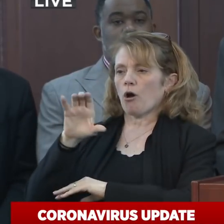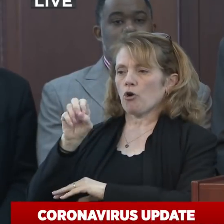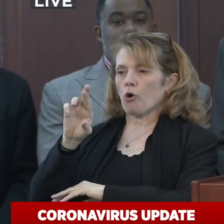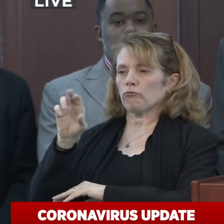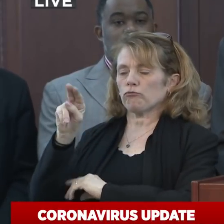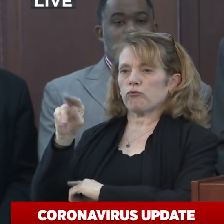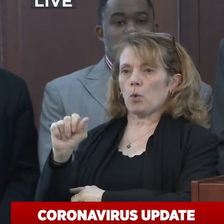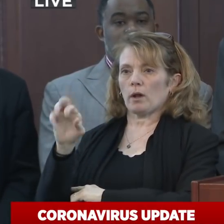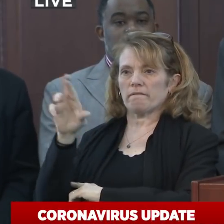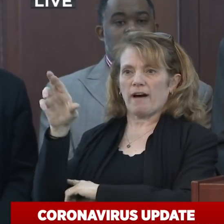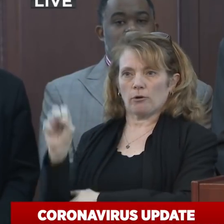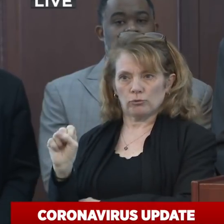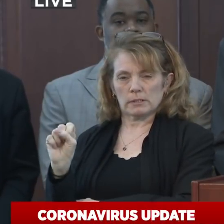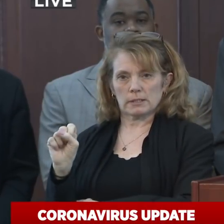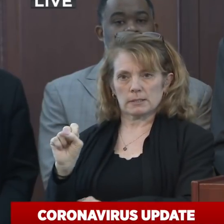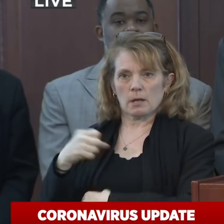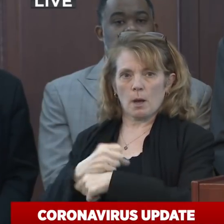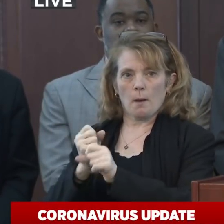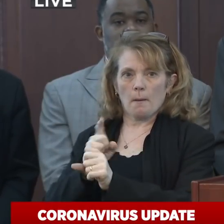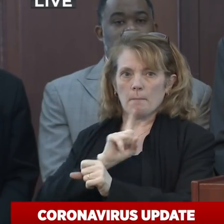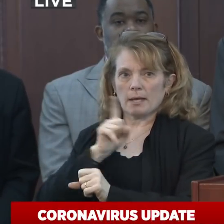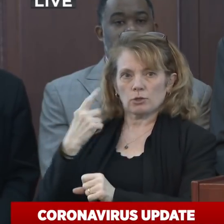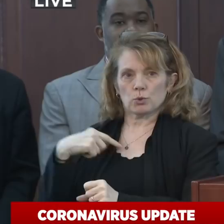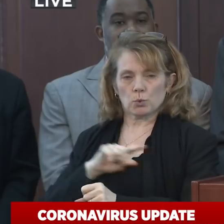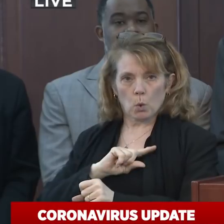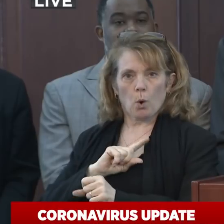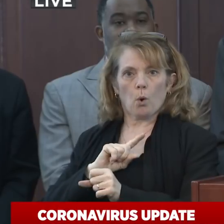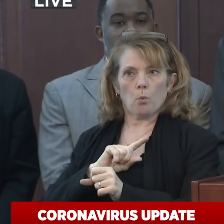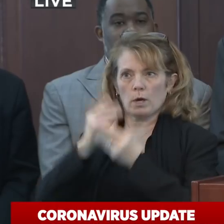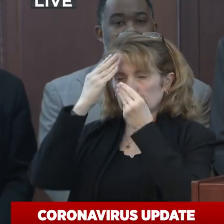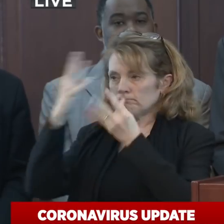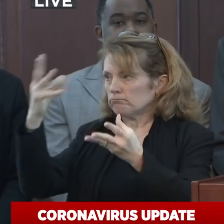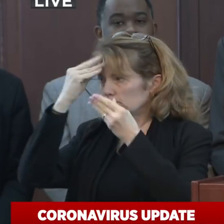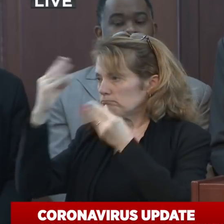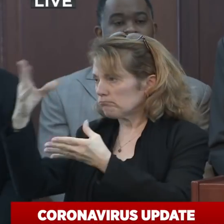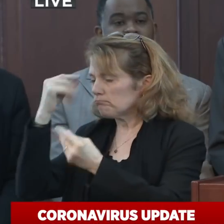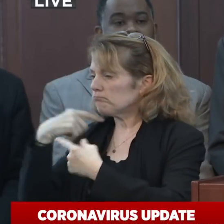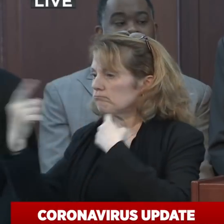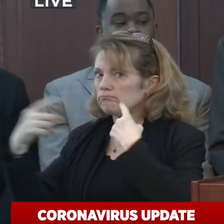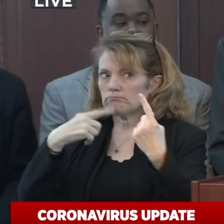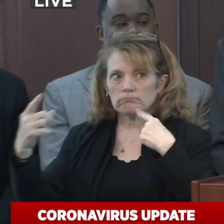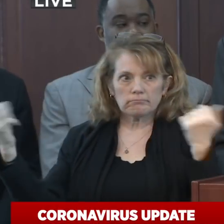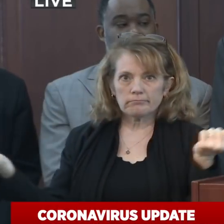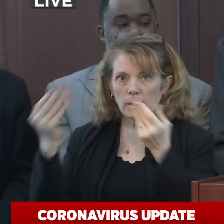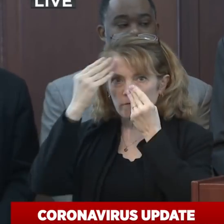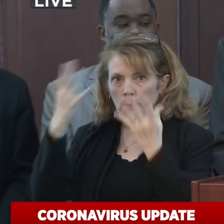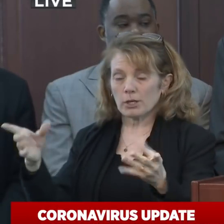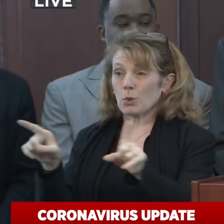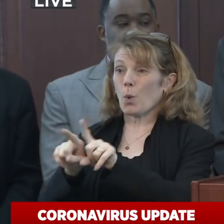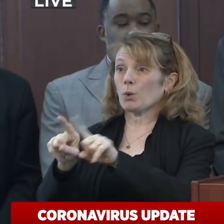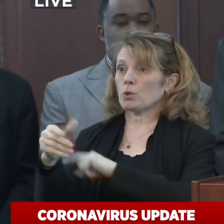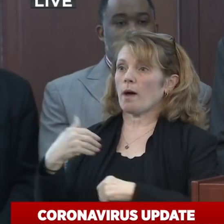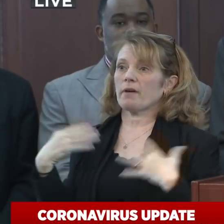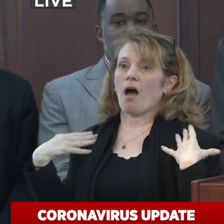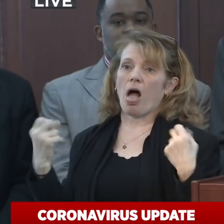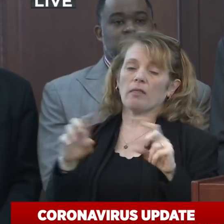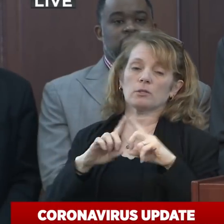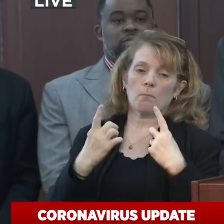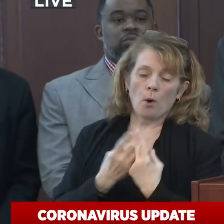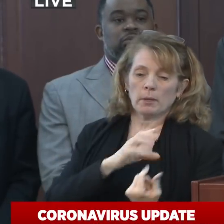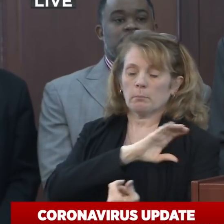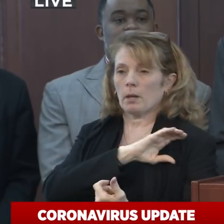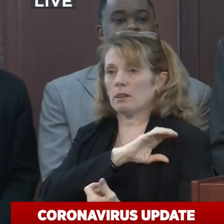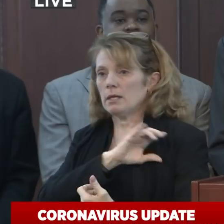that we remain on the front lines, that we're getting the information out. And as I said, we've got the health department, OEM, police